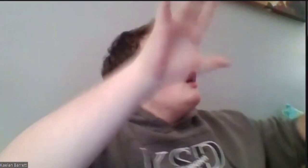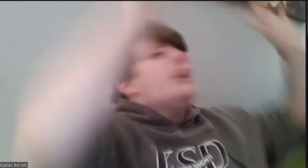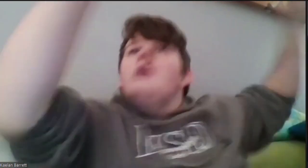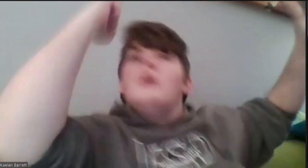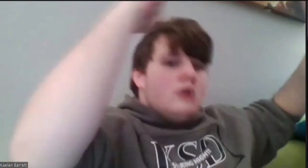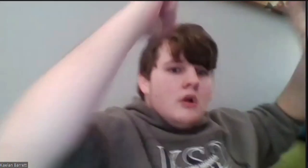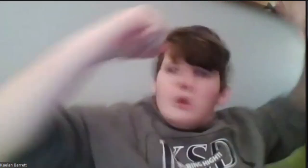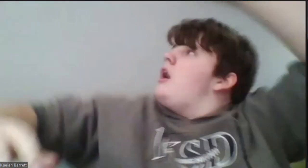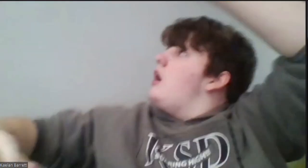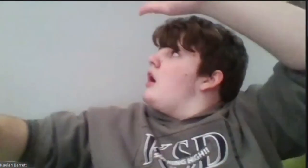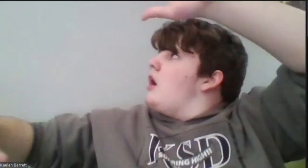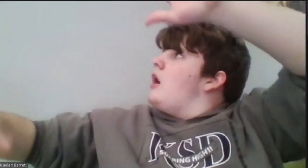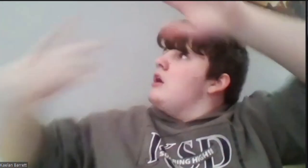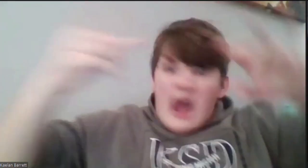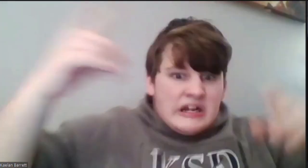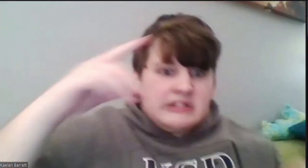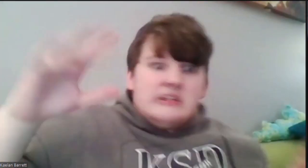He's running almost like Alice in Wonderland.